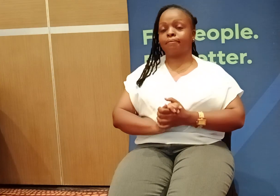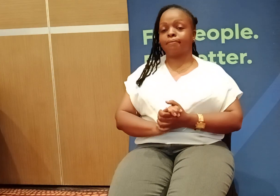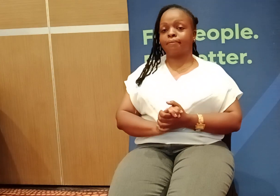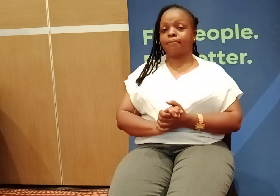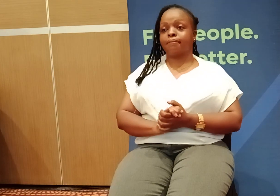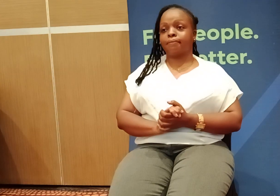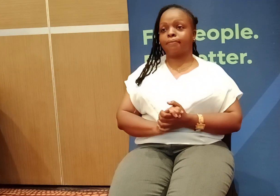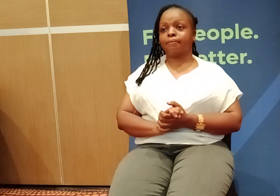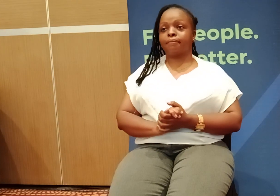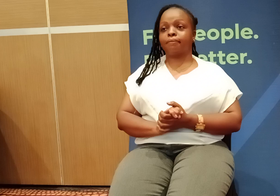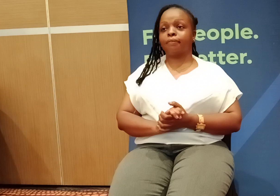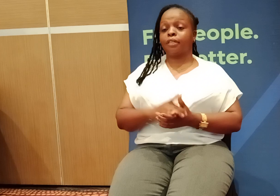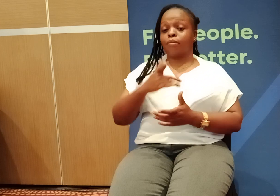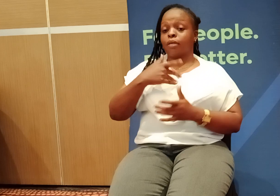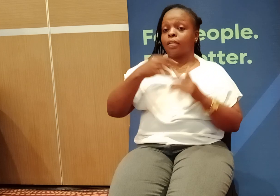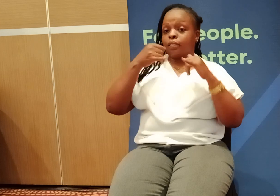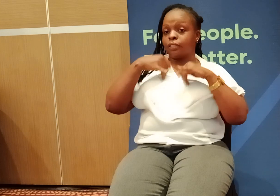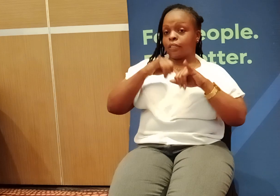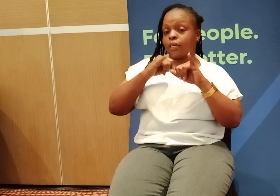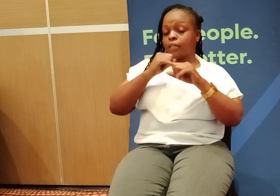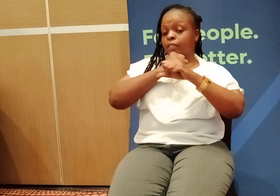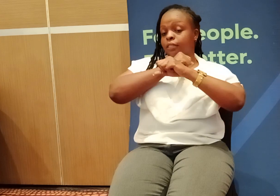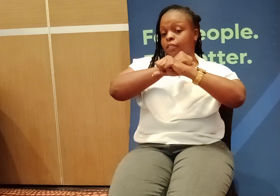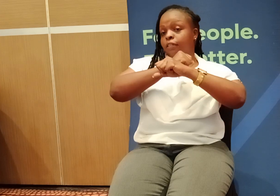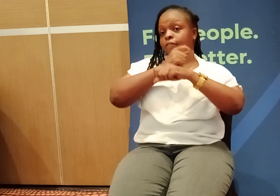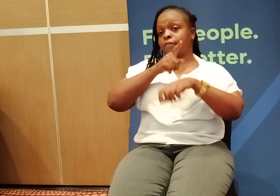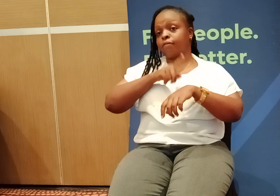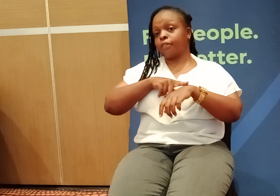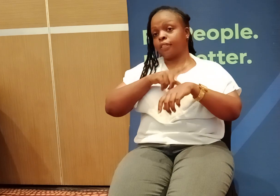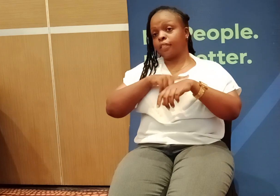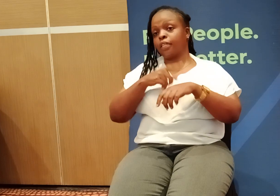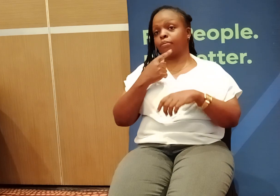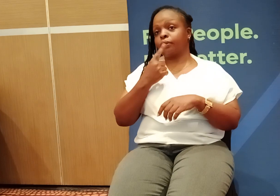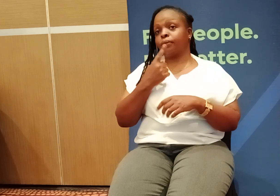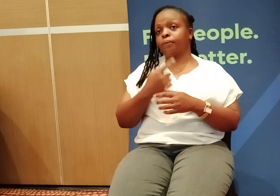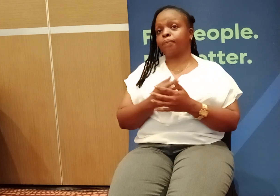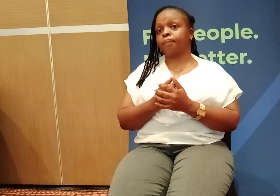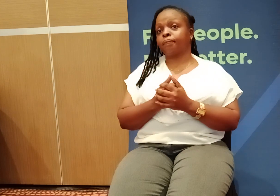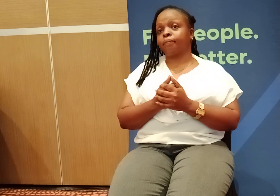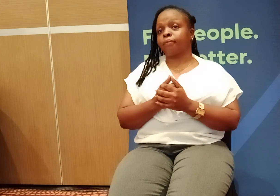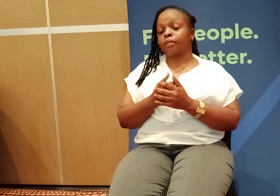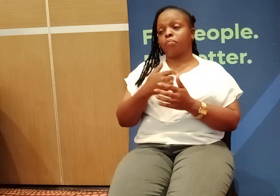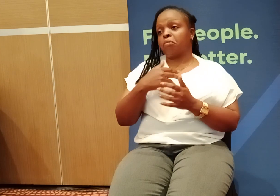Yeah? I'll try and save time, so I will not introduce you guys